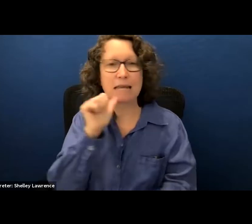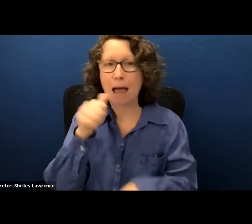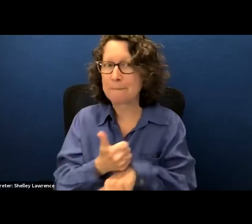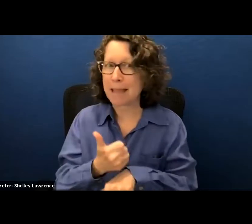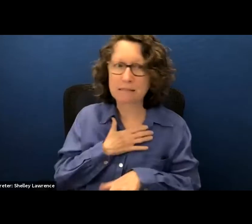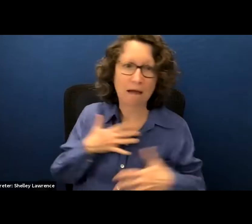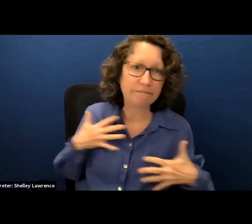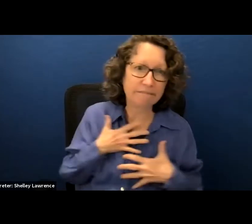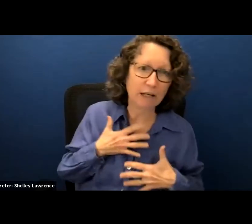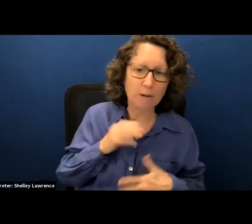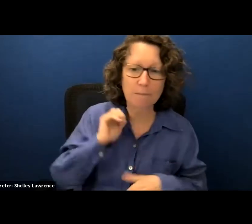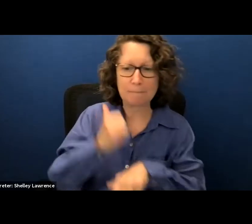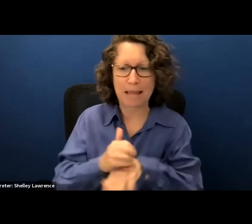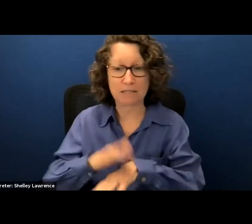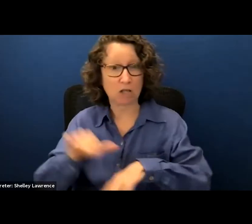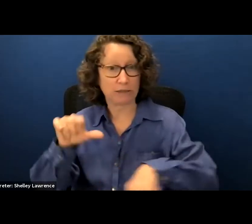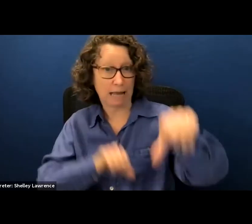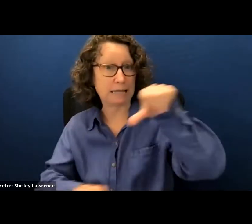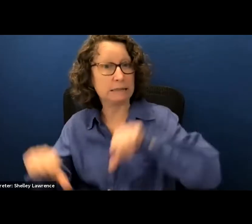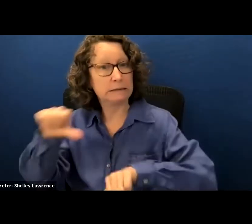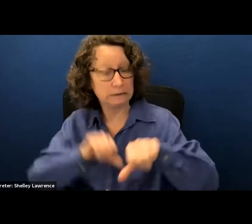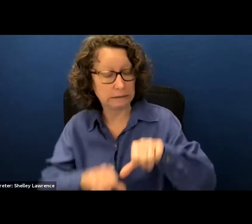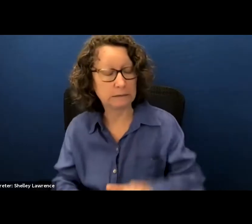fear, but based on science.